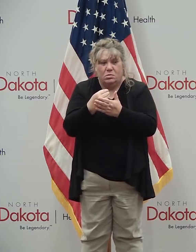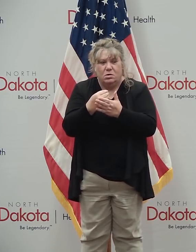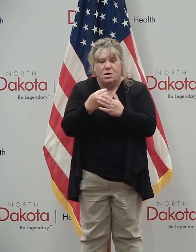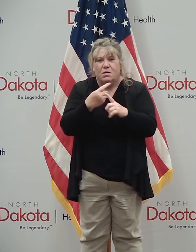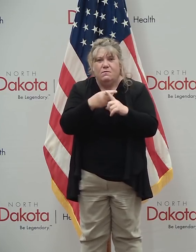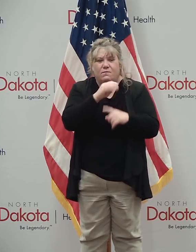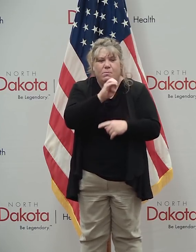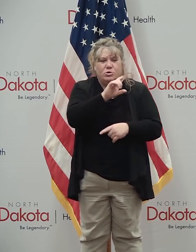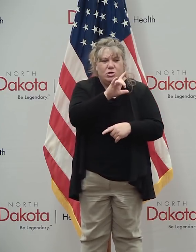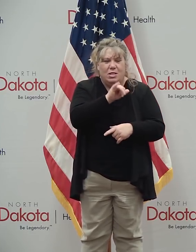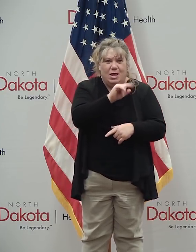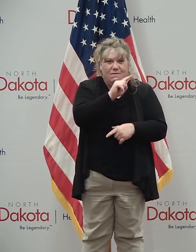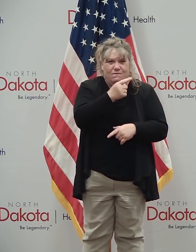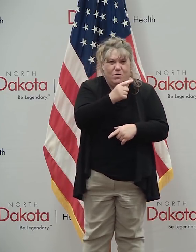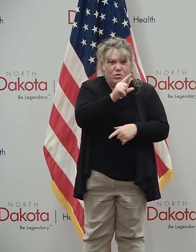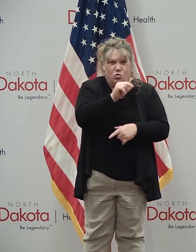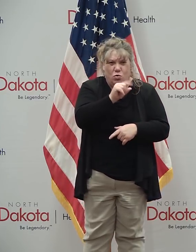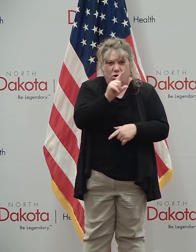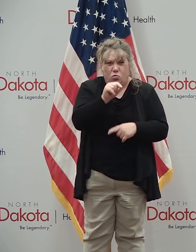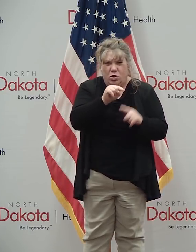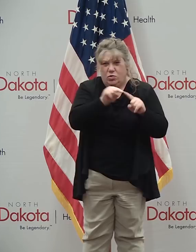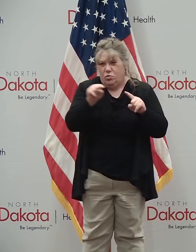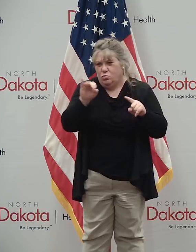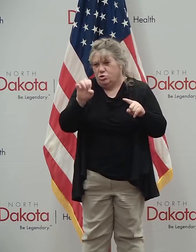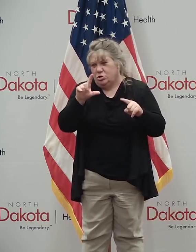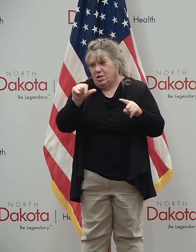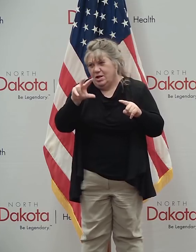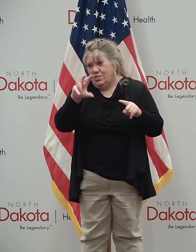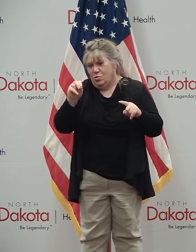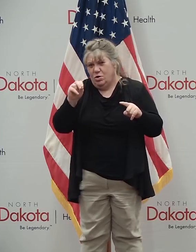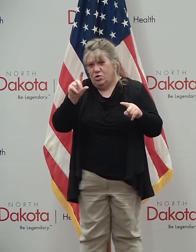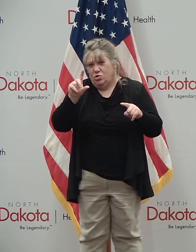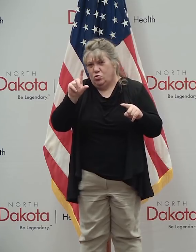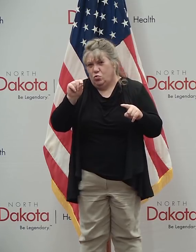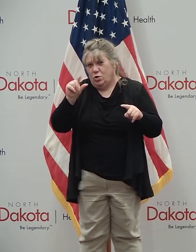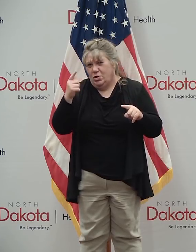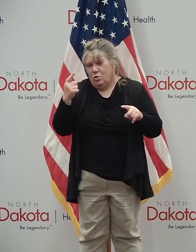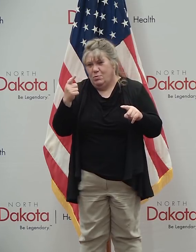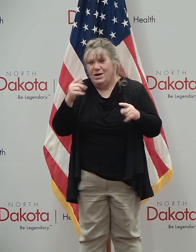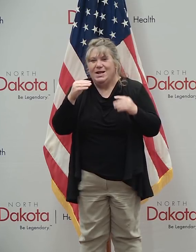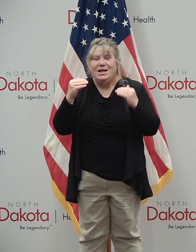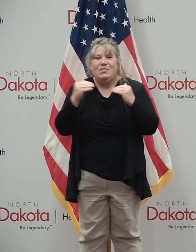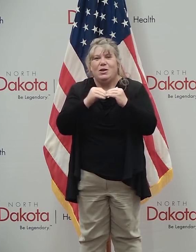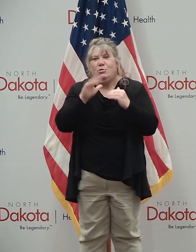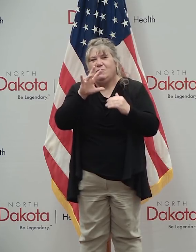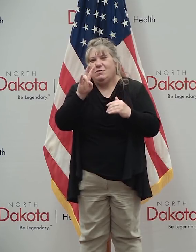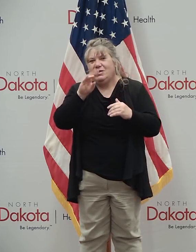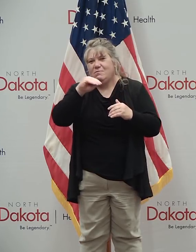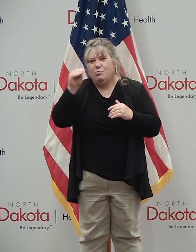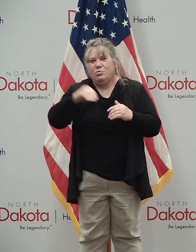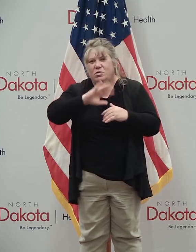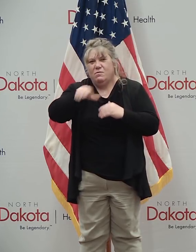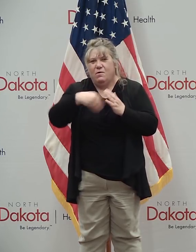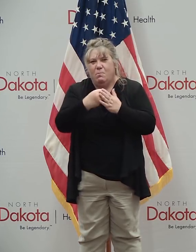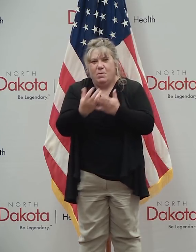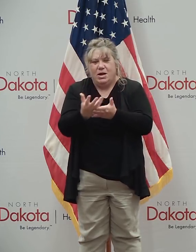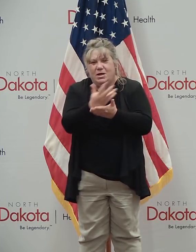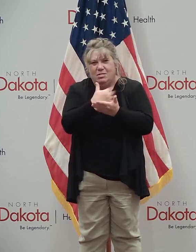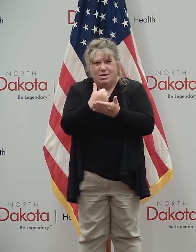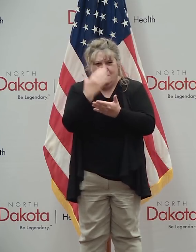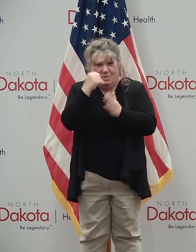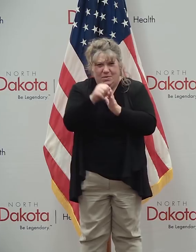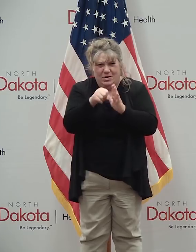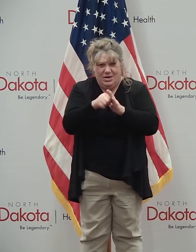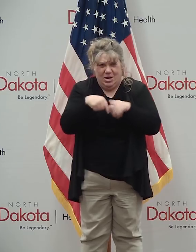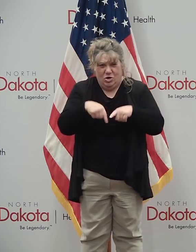From July 1, 2020 through July 30th, 2021, that would have been 57% of all revenue collected by the state